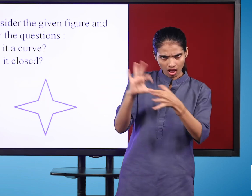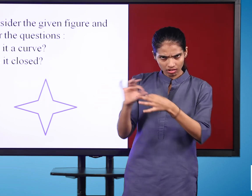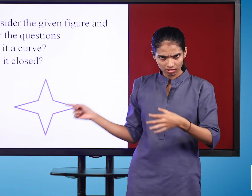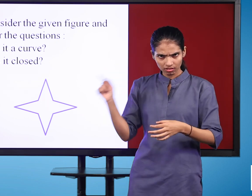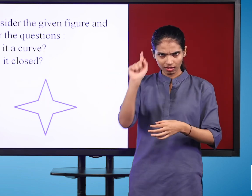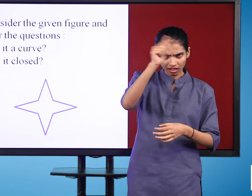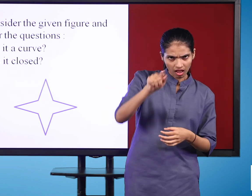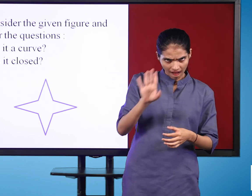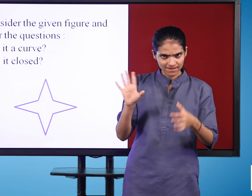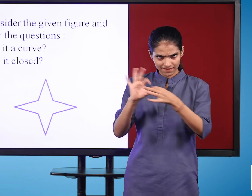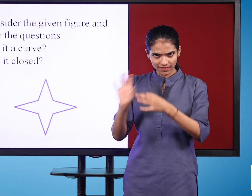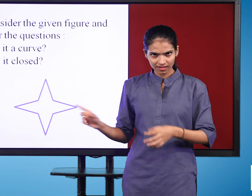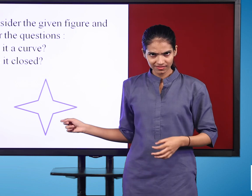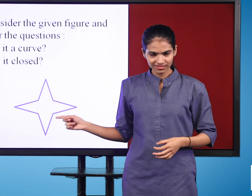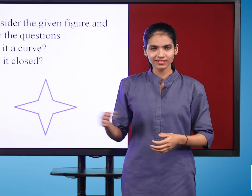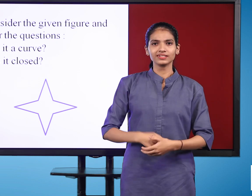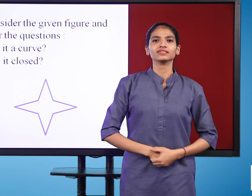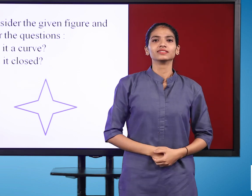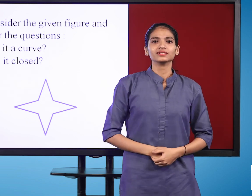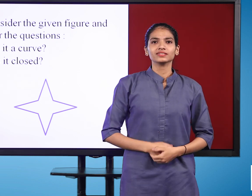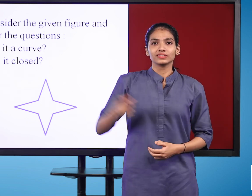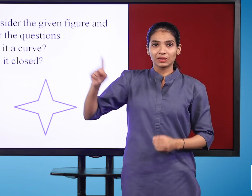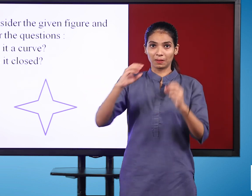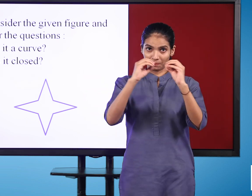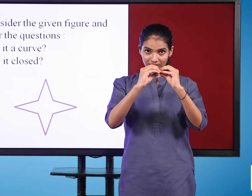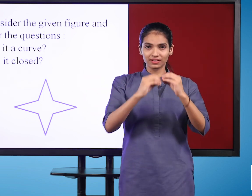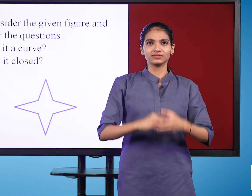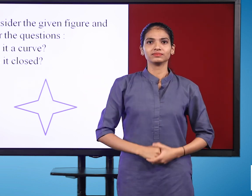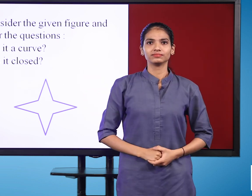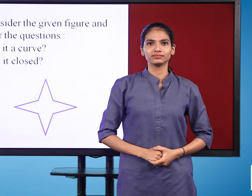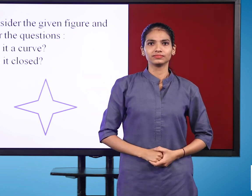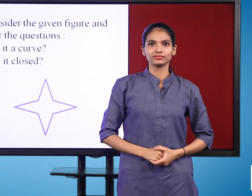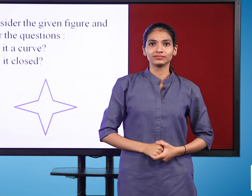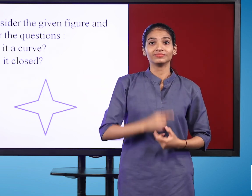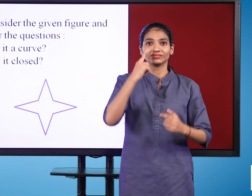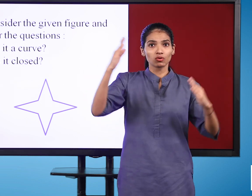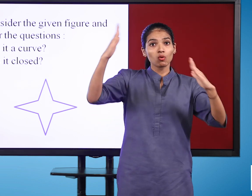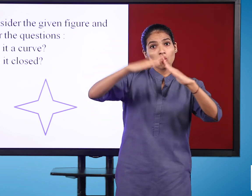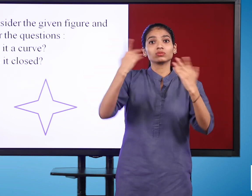B. Is it